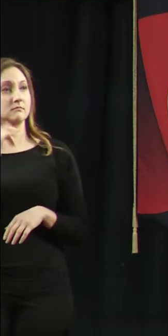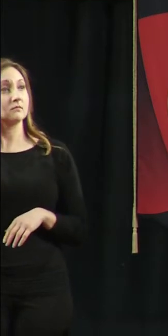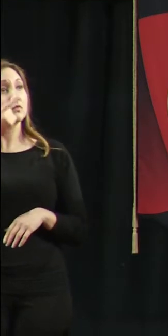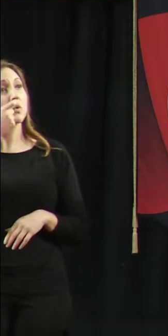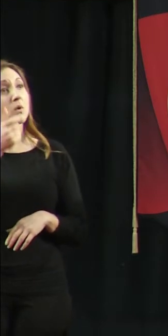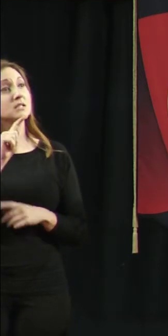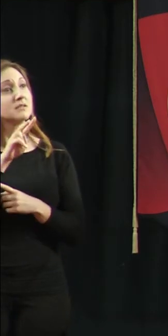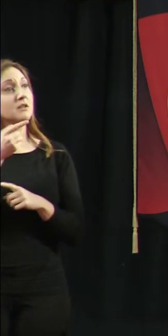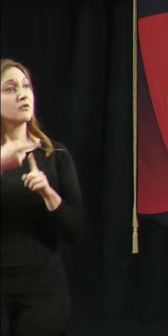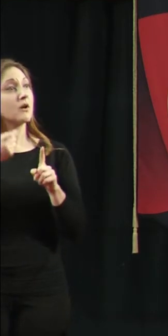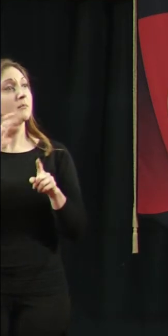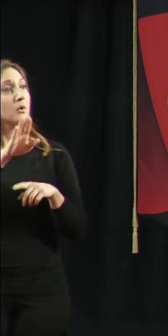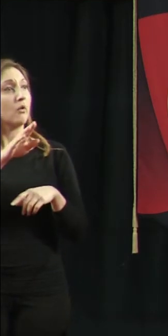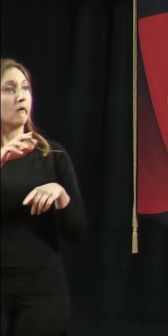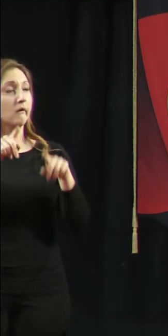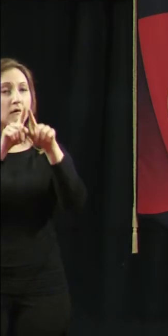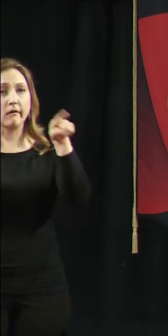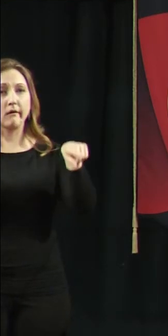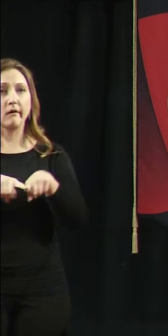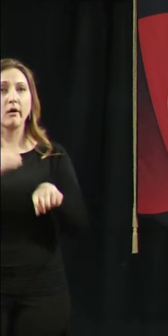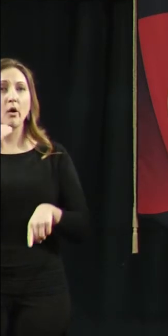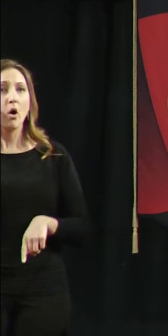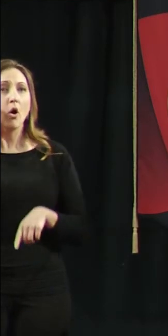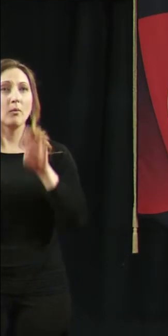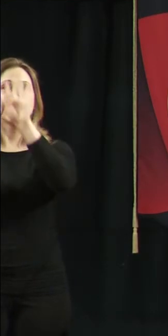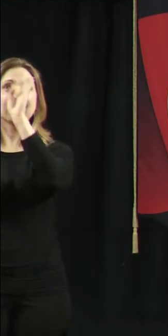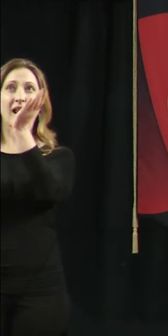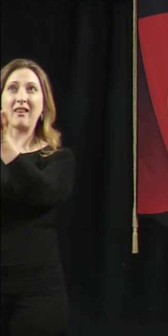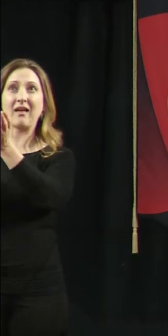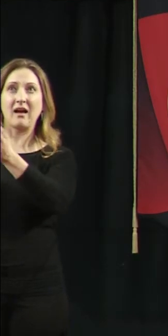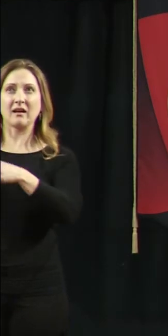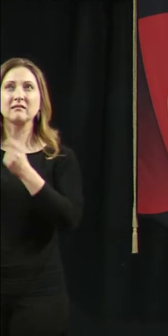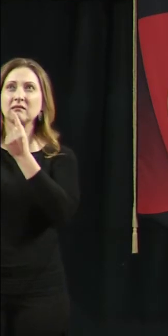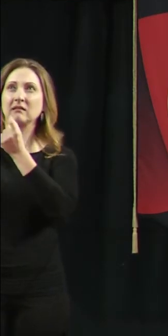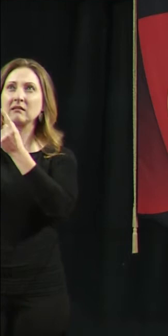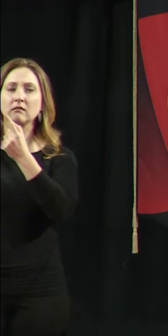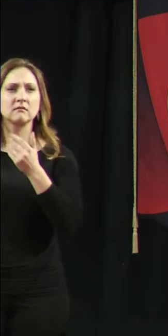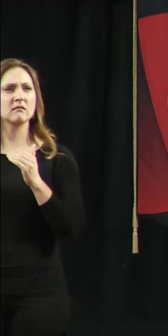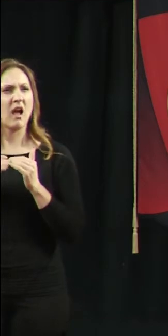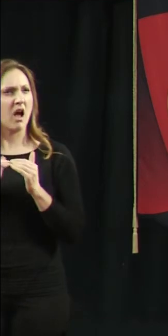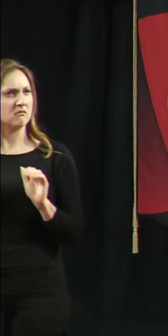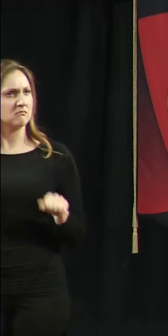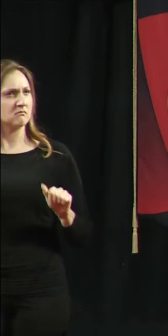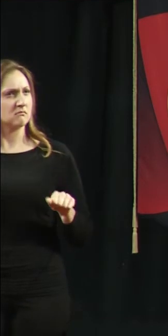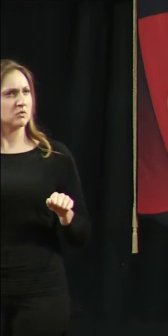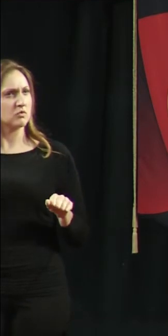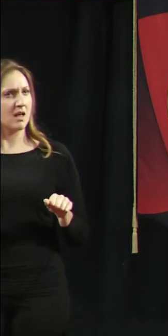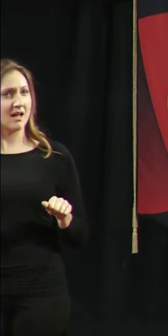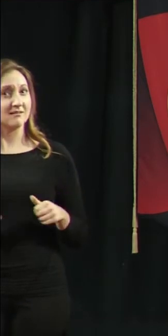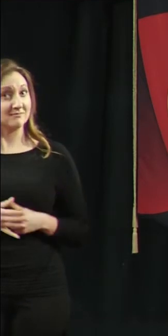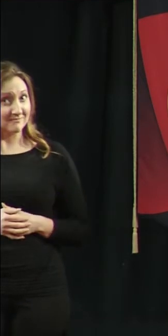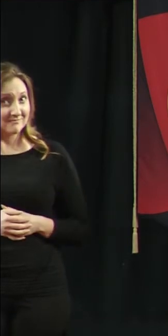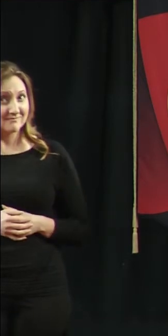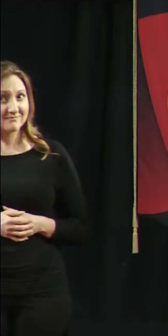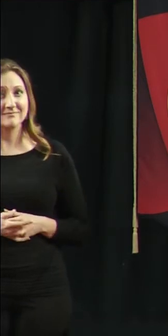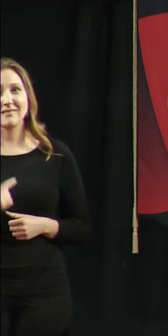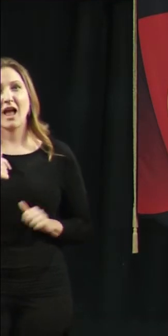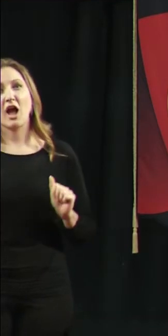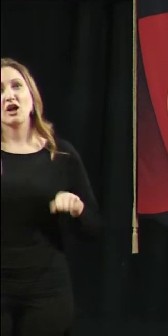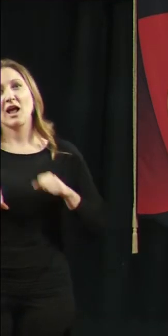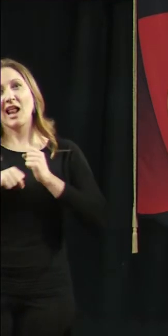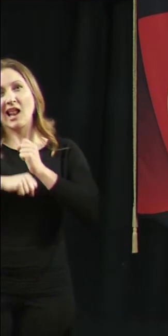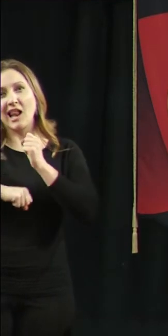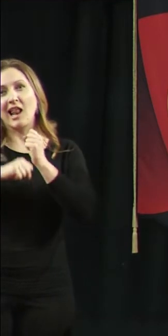your satellite dish, do you ever wonder how those things are possible? Now, I could spend the rest